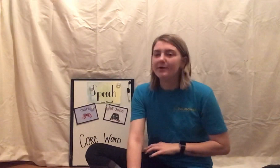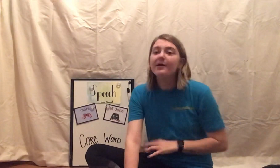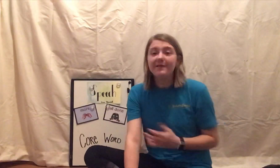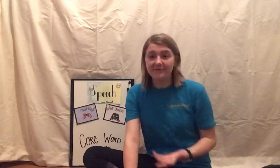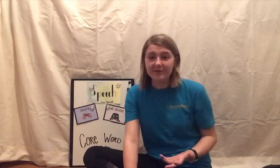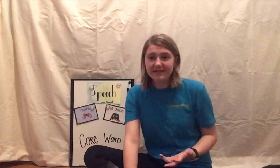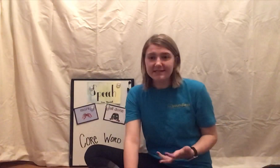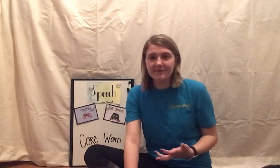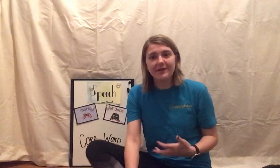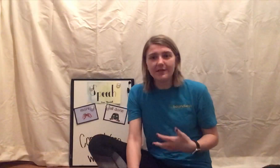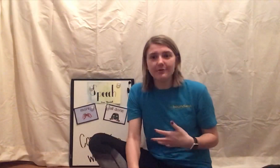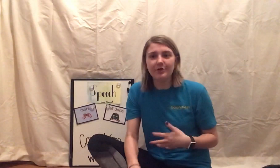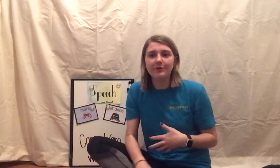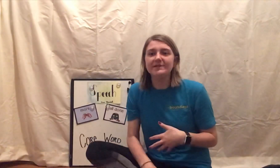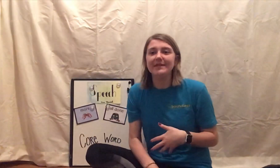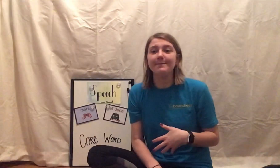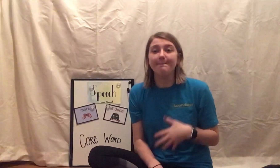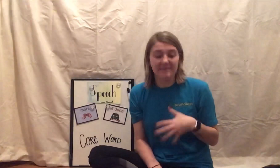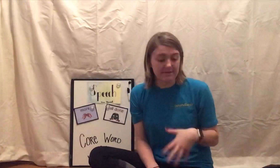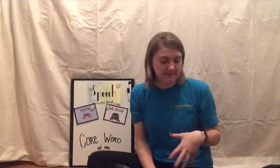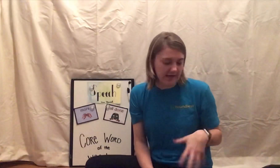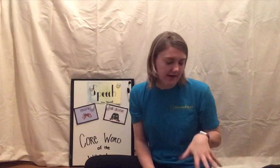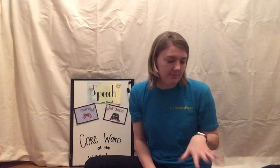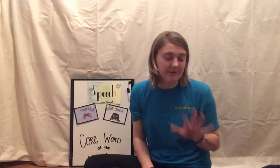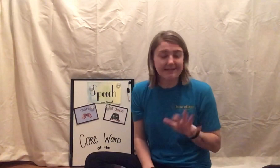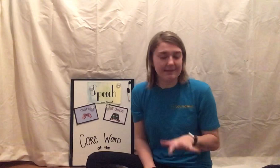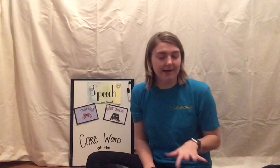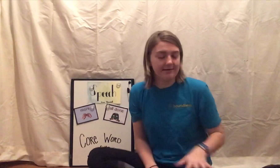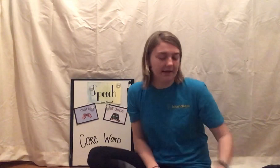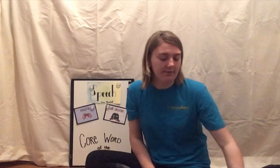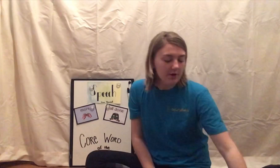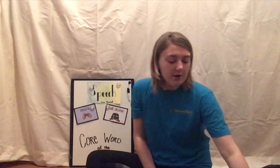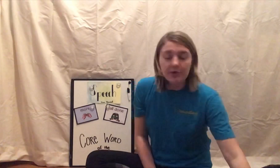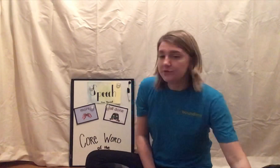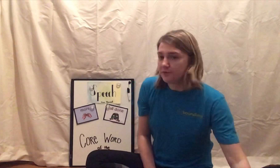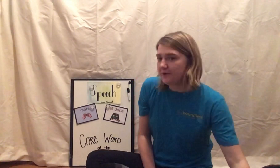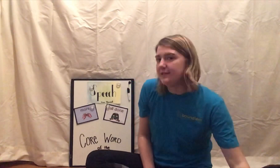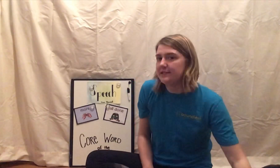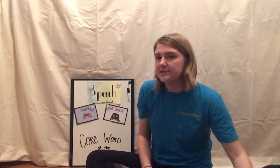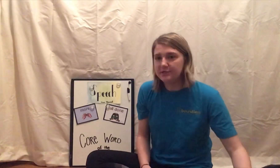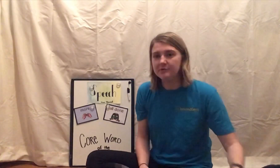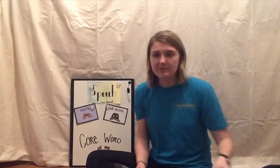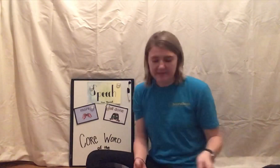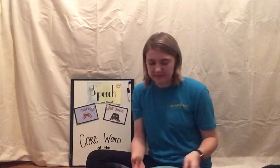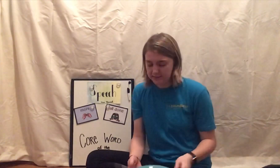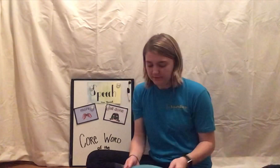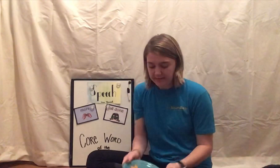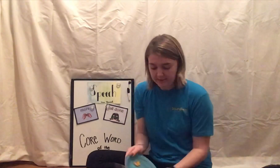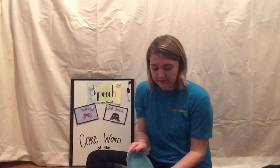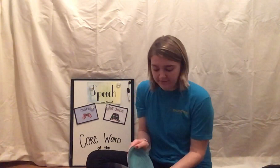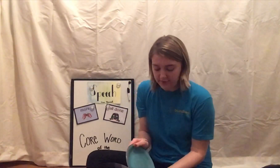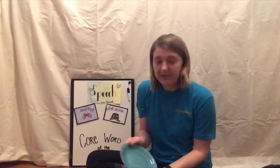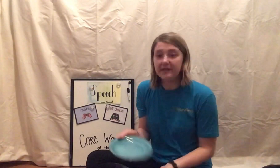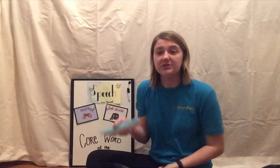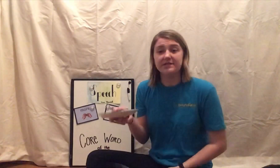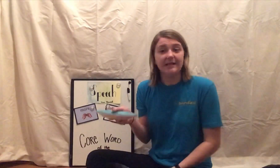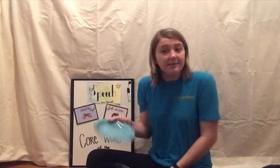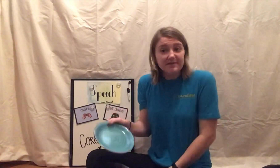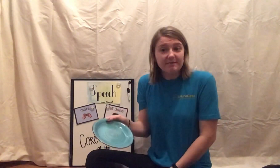The first activity that you can use is meal time or snack time. So a great thing to do would be to either give your kid just an empty plate